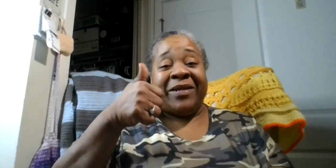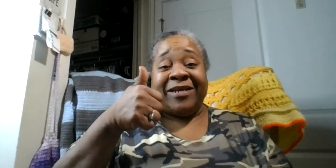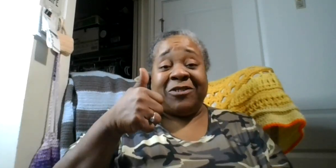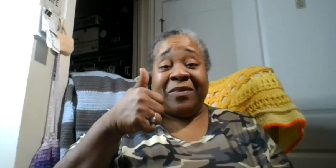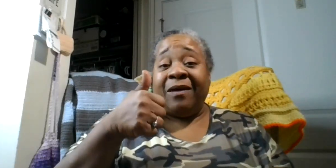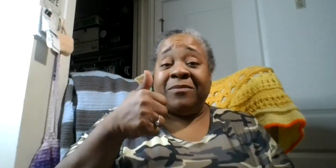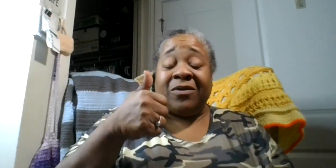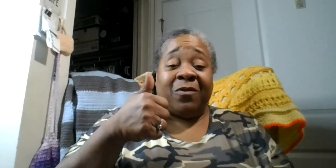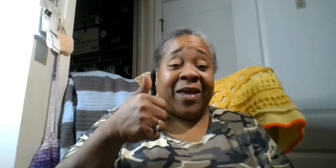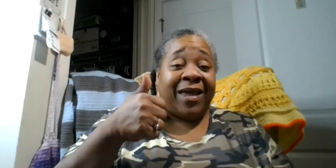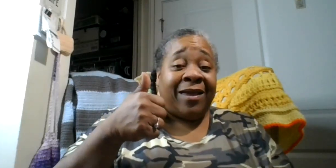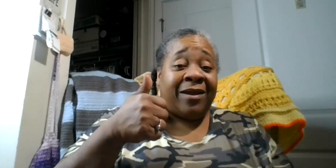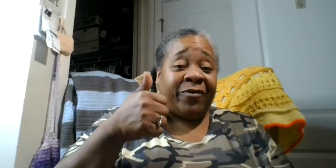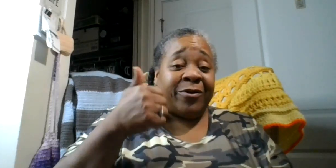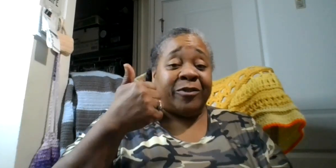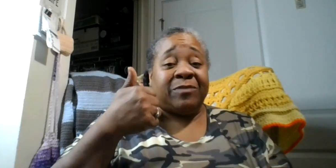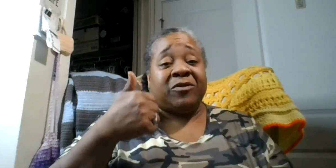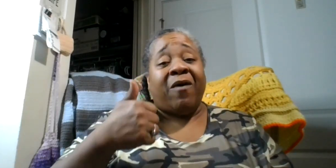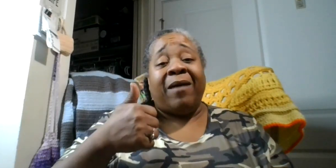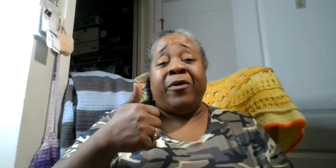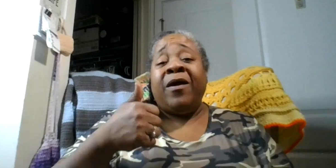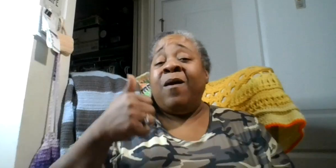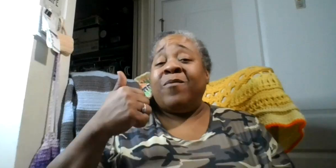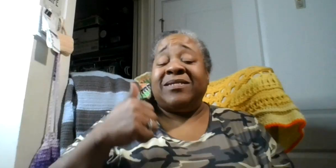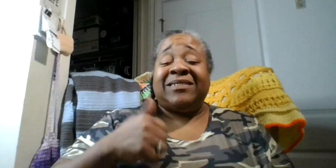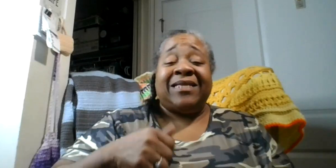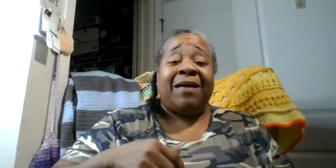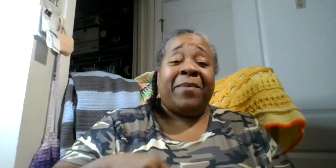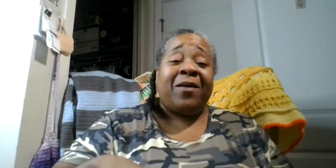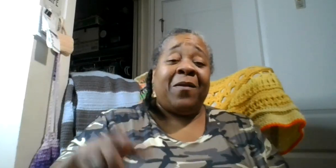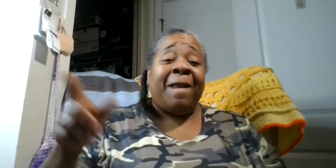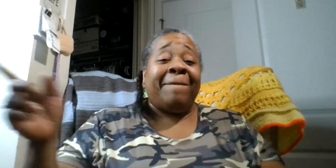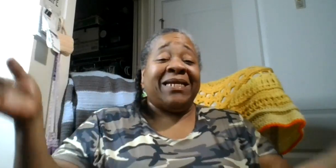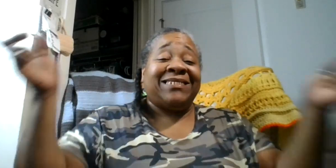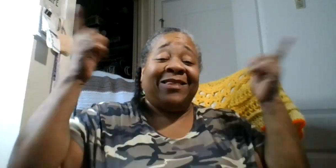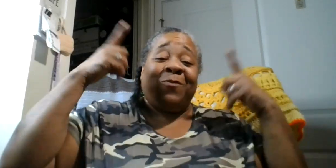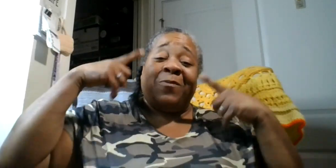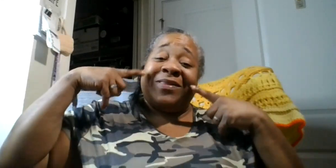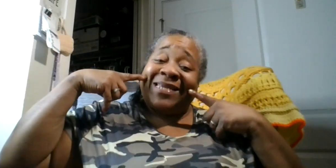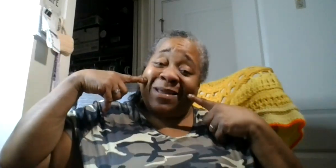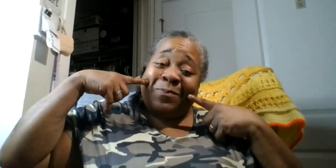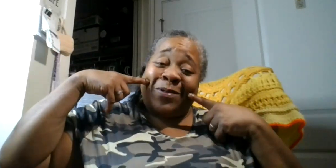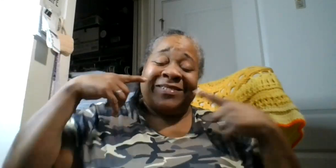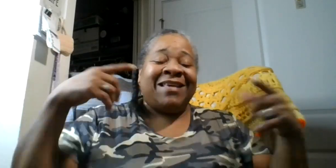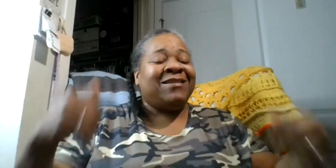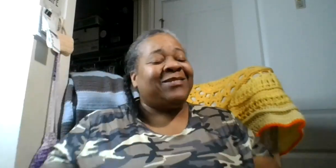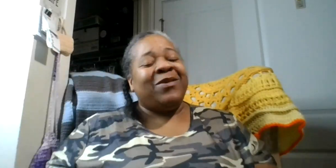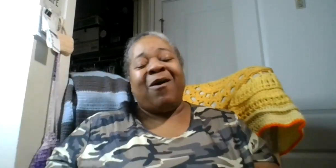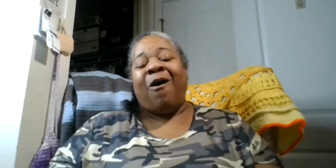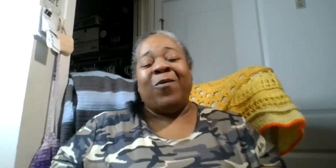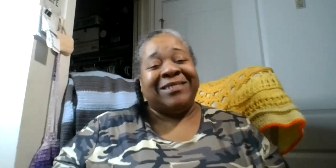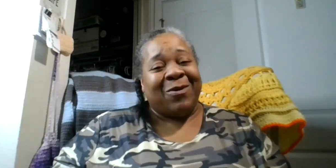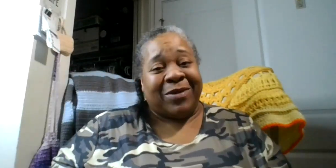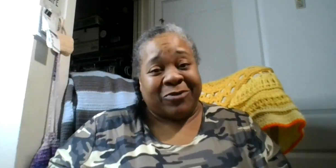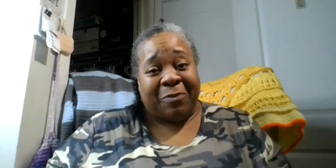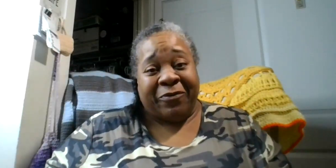hit your thumbs on the way in. If you're a new subscriber, when you see that bell, please hit the one with the dimples so that you always know when I'm dropping fresh